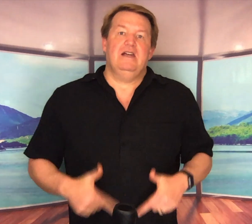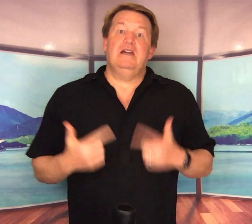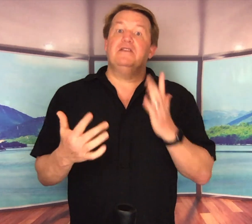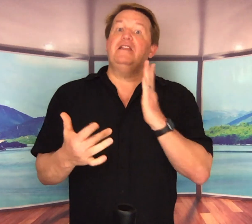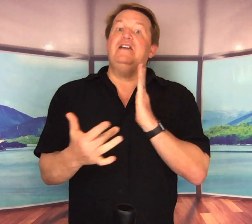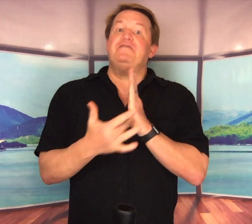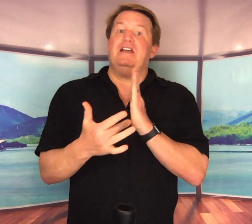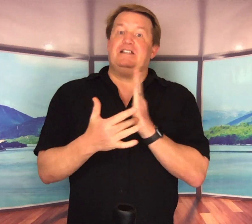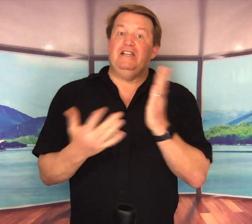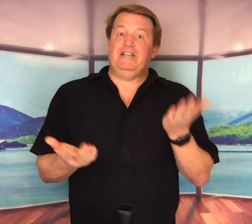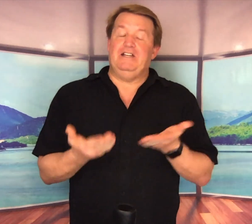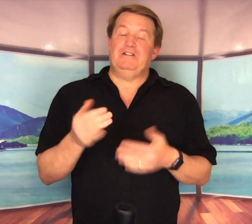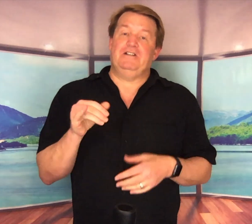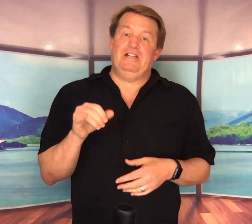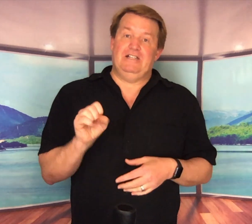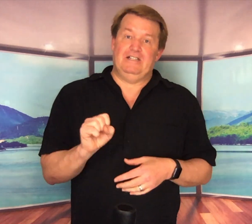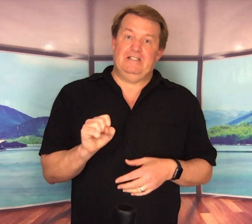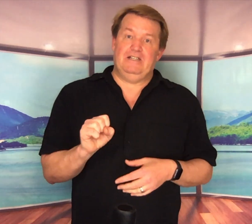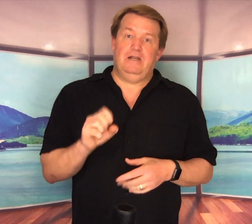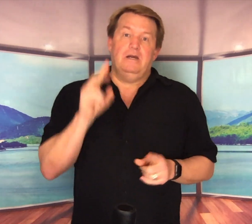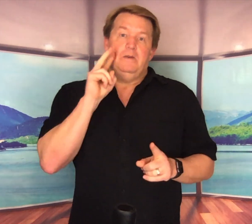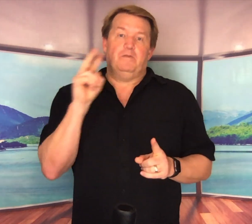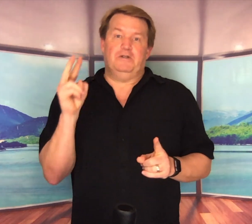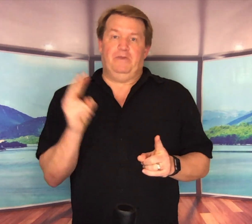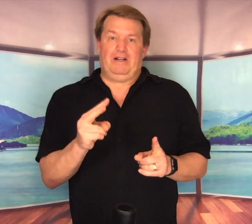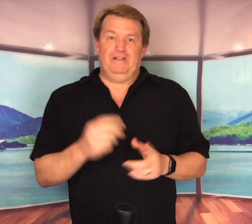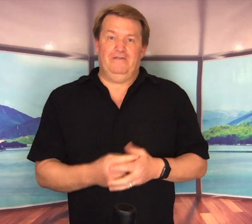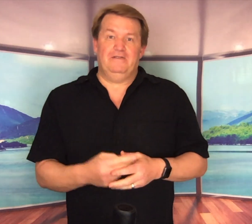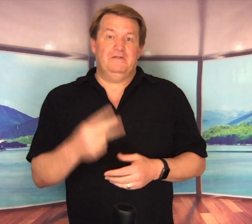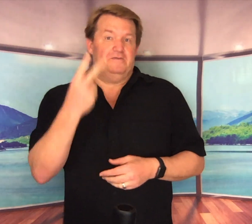the life technique here is perspective.